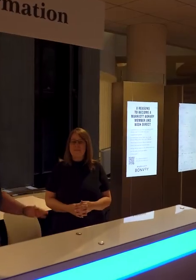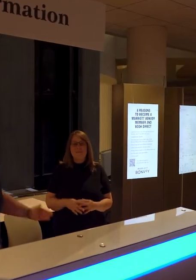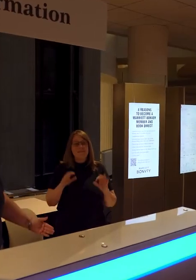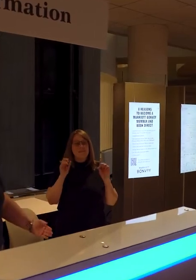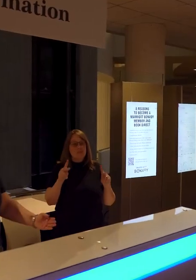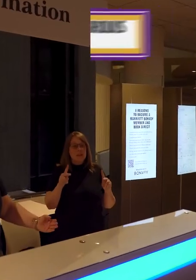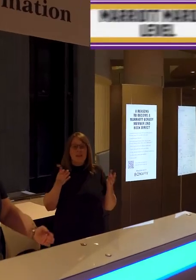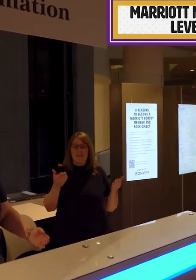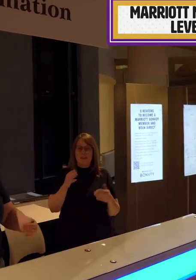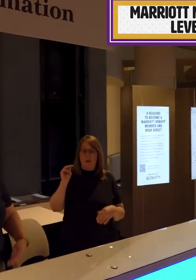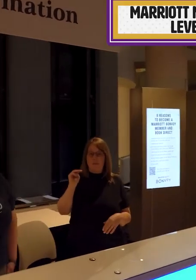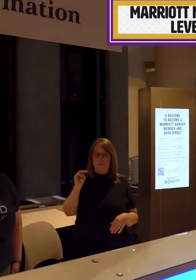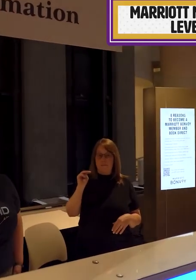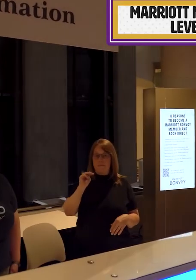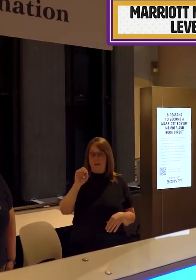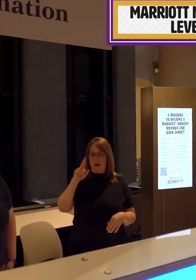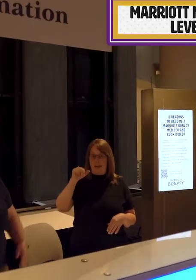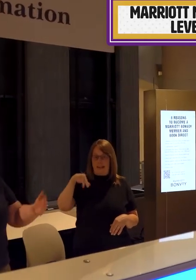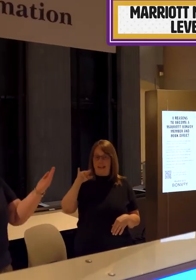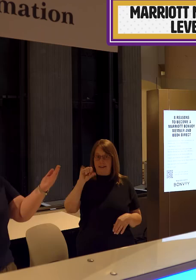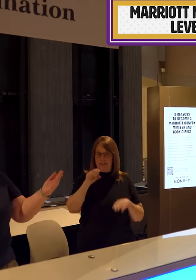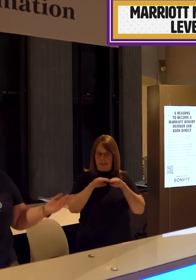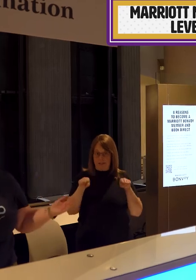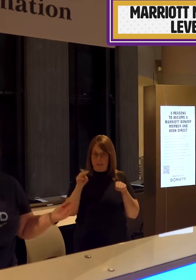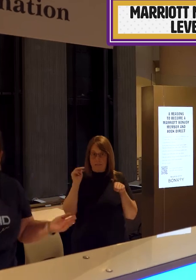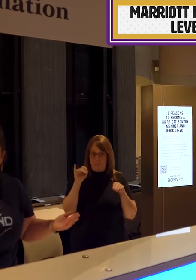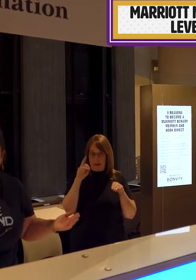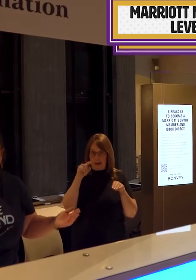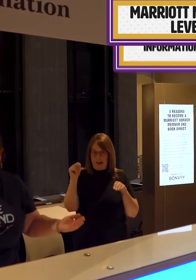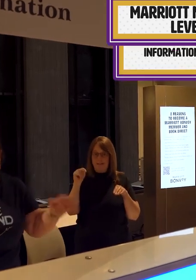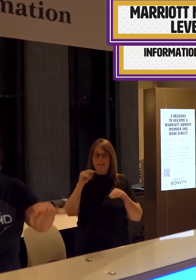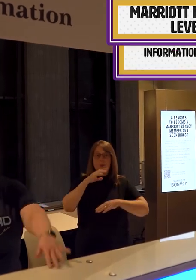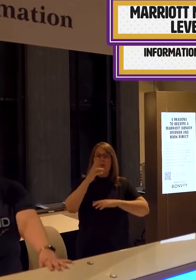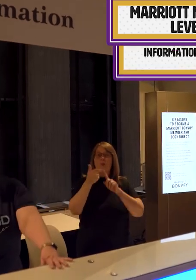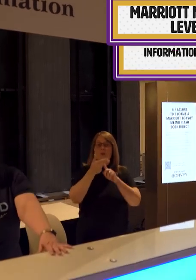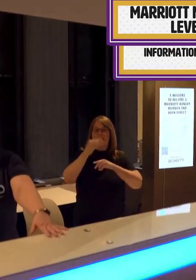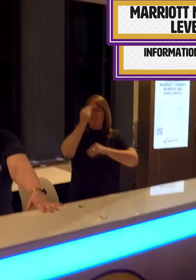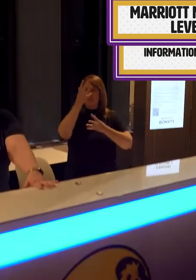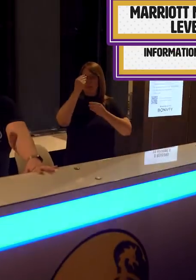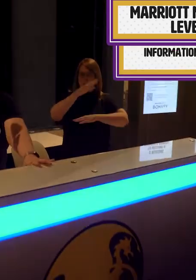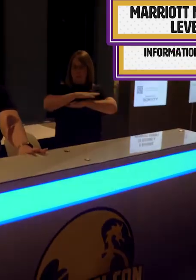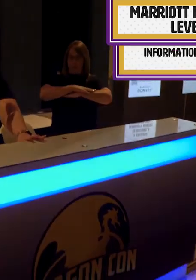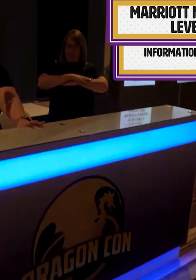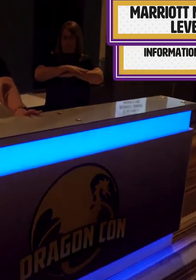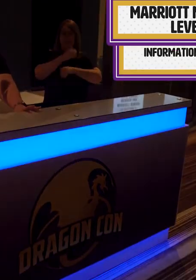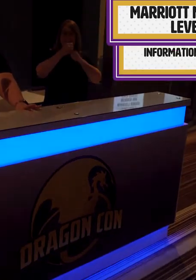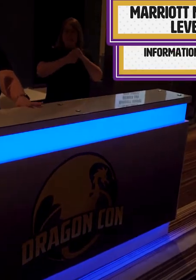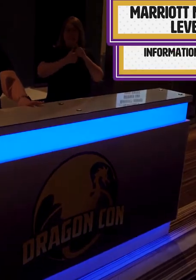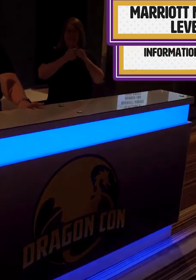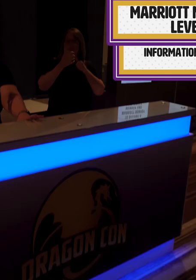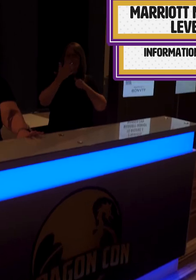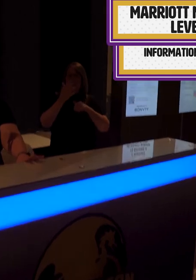All right, here on the marquee level of the Marriott is the hotel's information booth. There's one of these in each of our